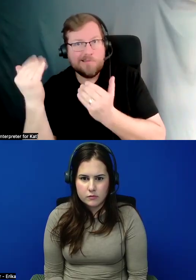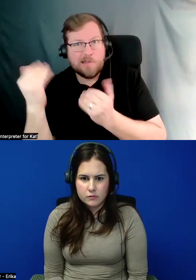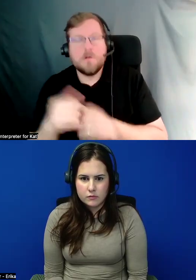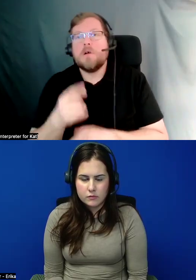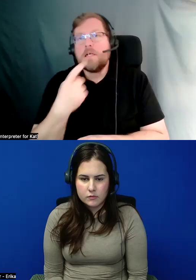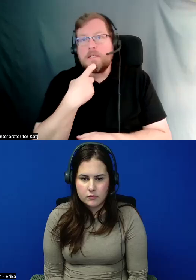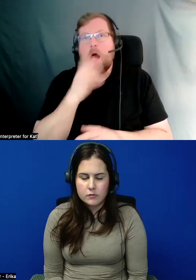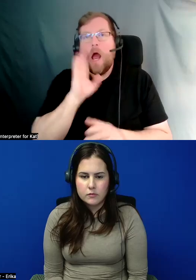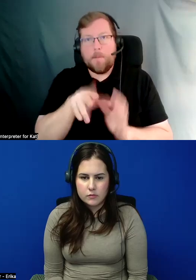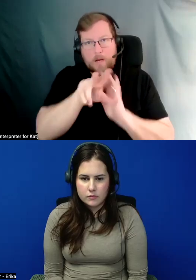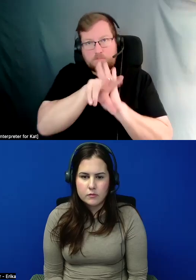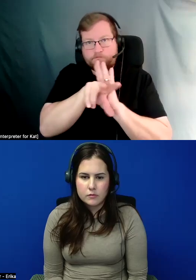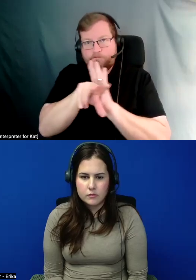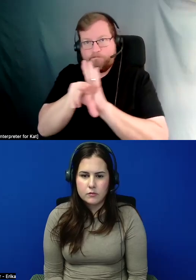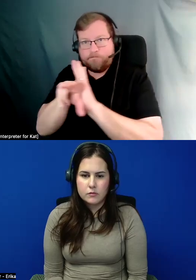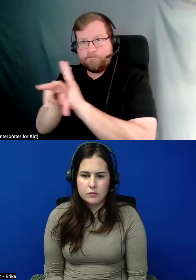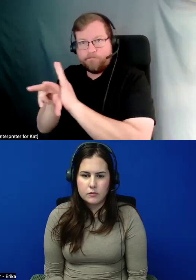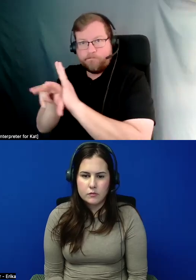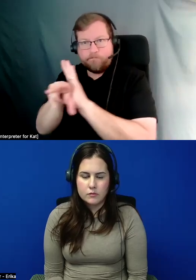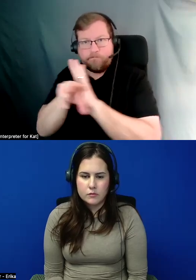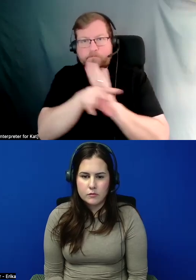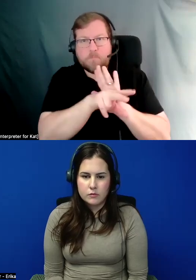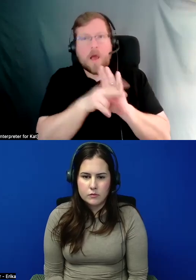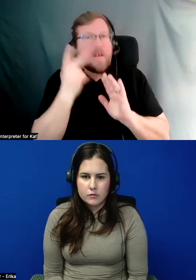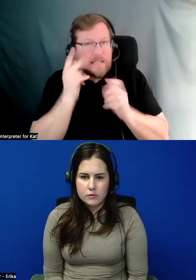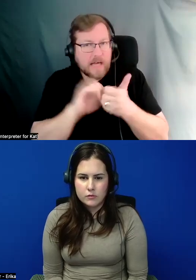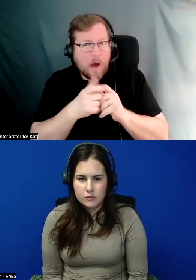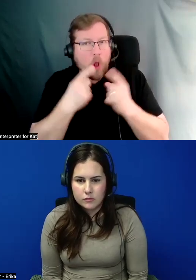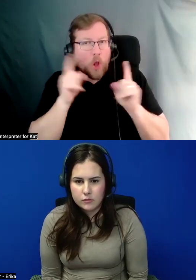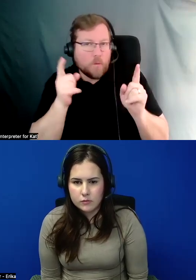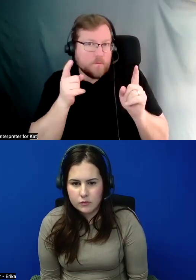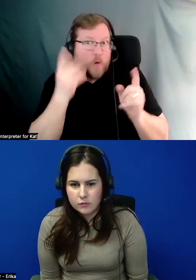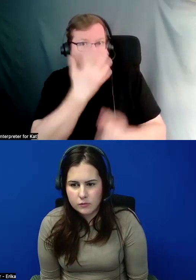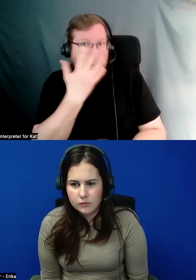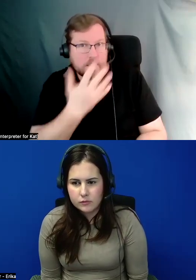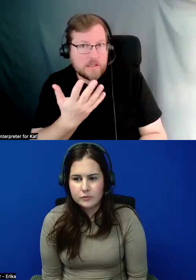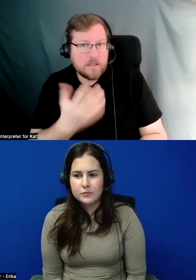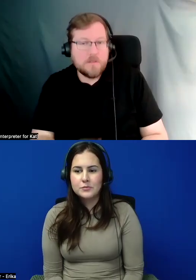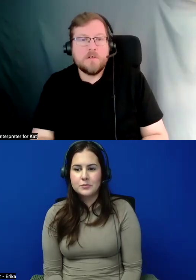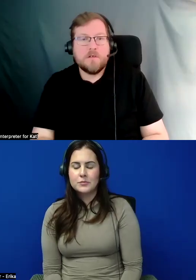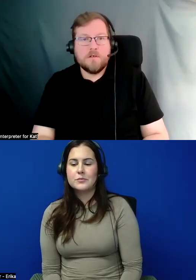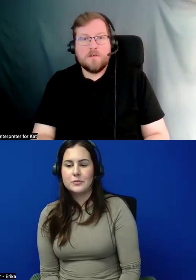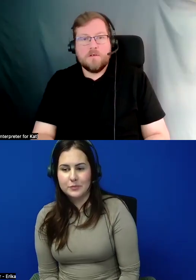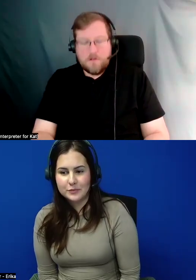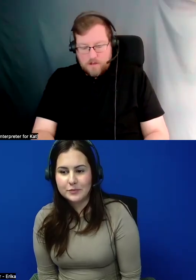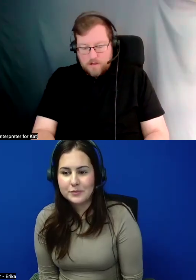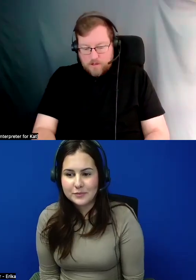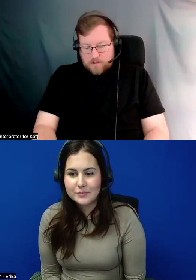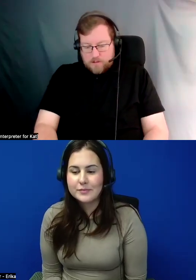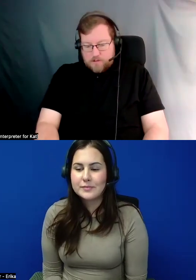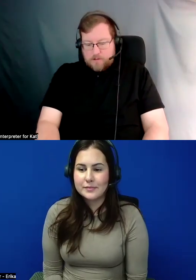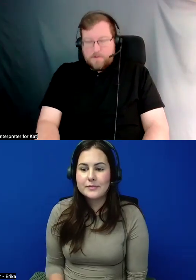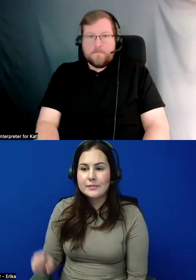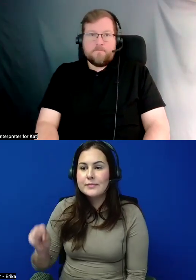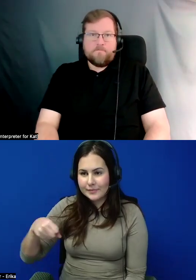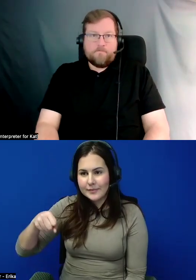make the basketball and see how it looks in the movie. Yeah, no, we did. We found might have found local people